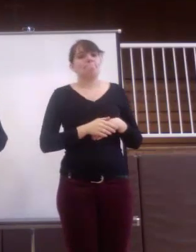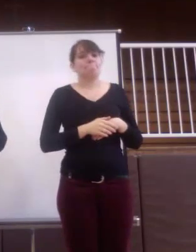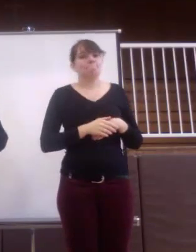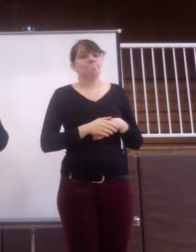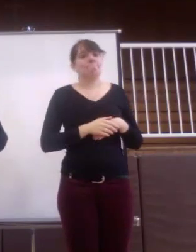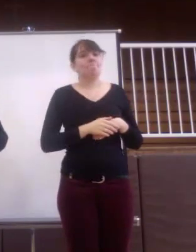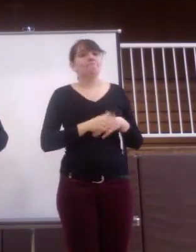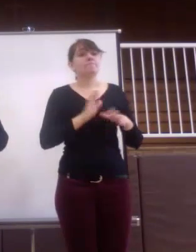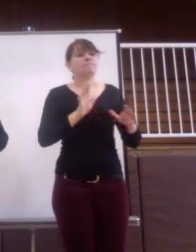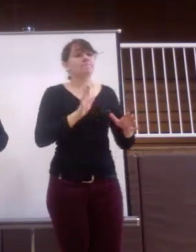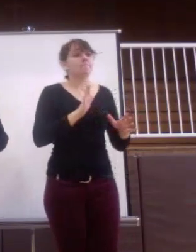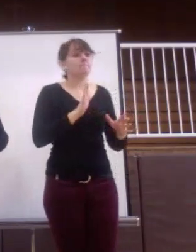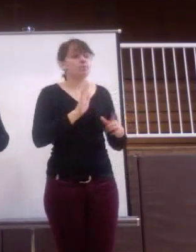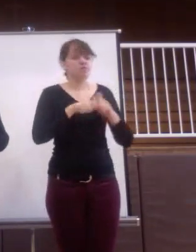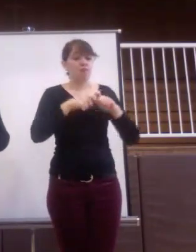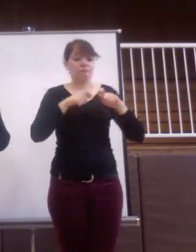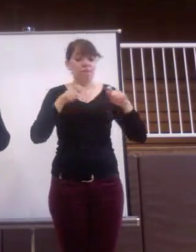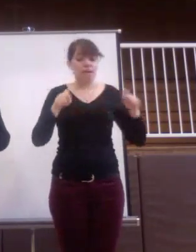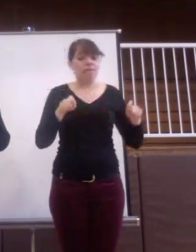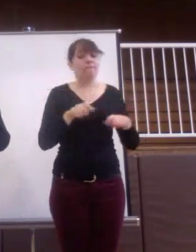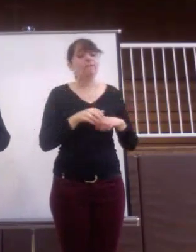So to conclude,